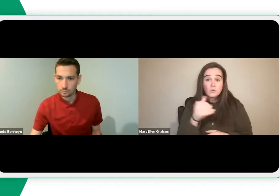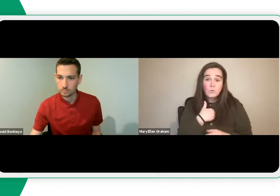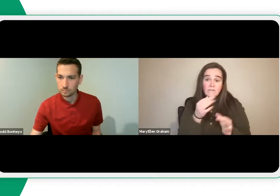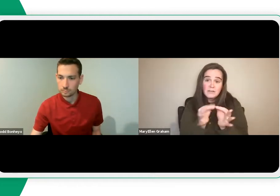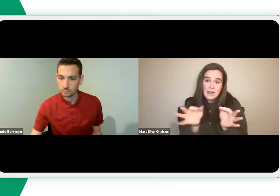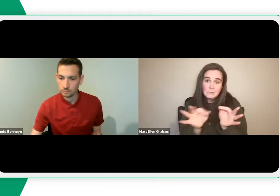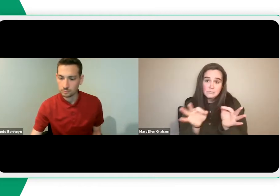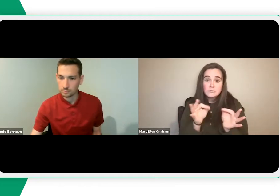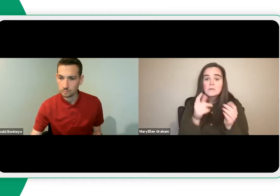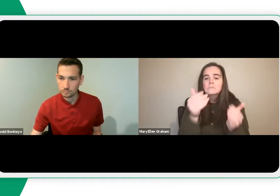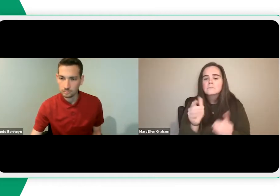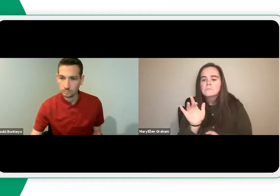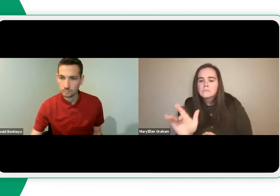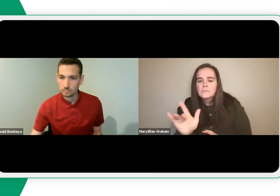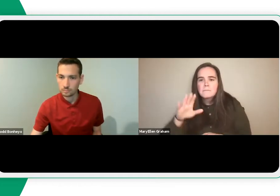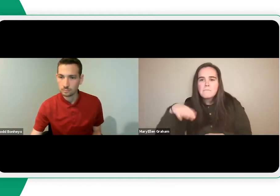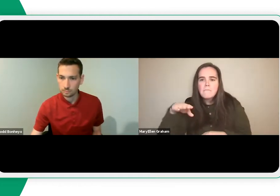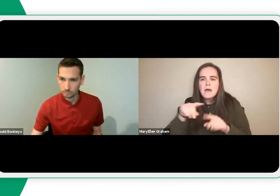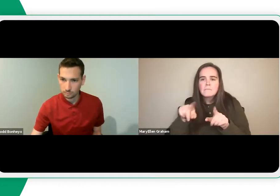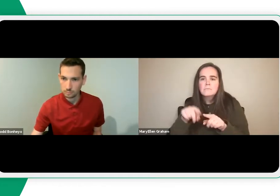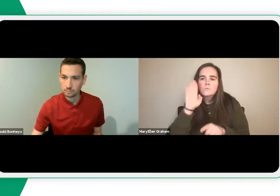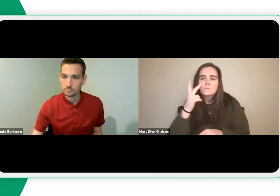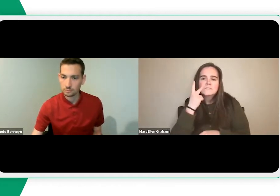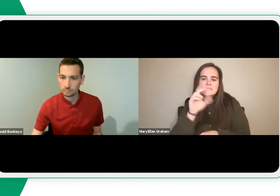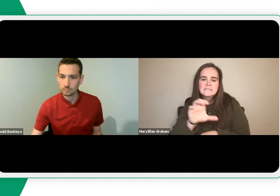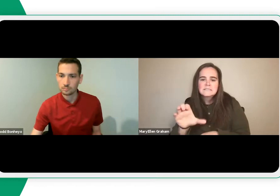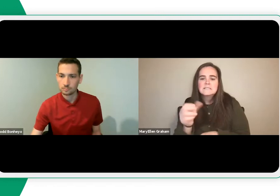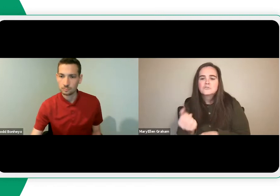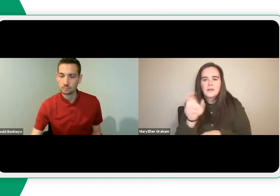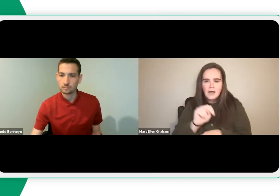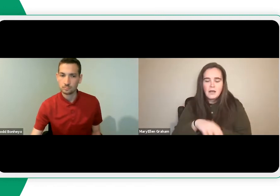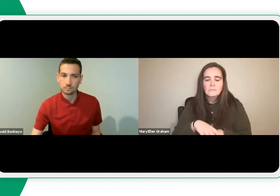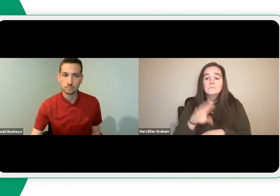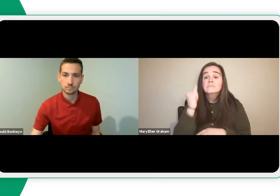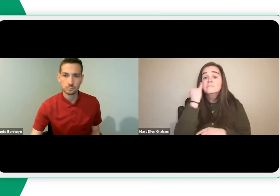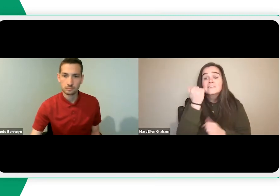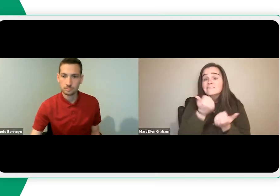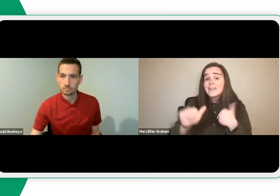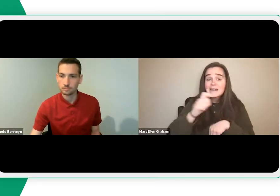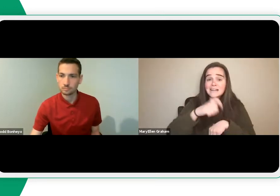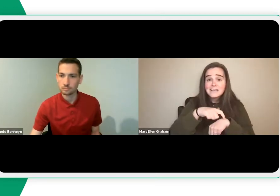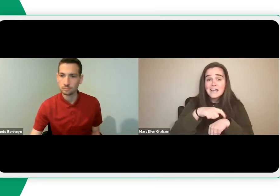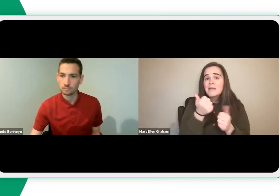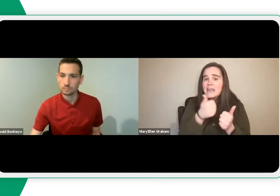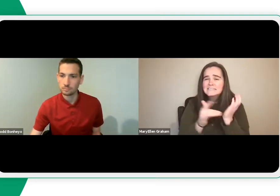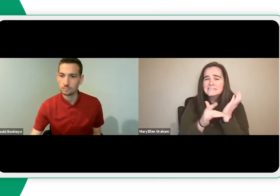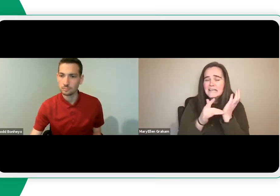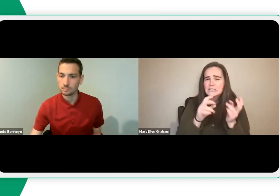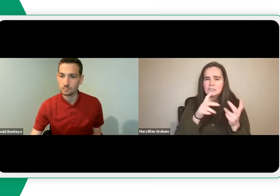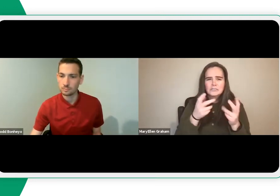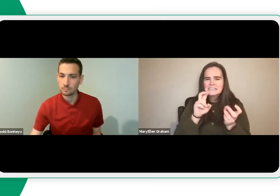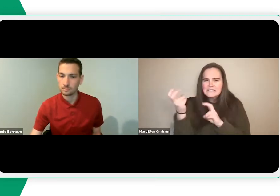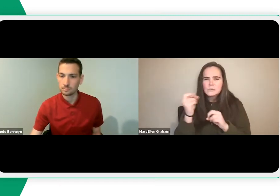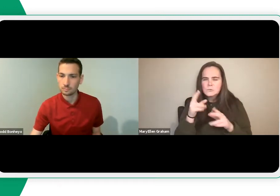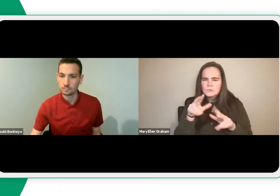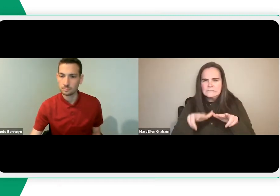tonight, you can go ahead and listen to the voice interpreters. We also have caption services running. There is an icon at the bottom of the